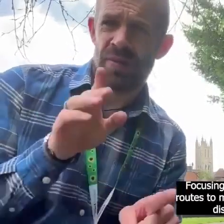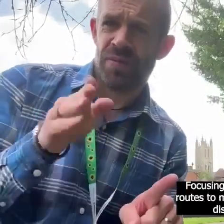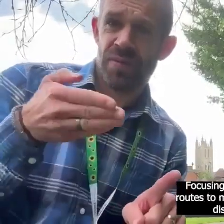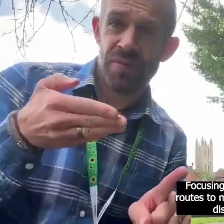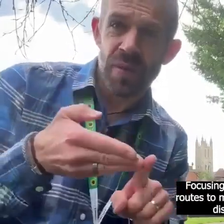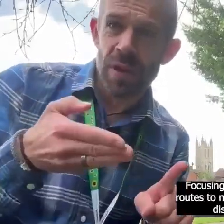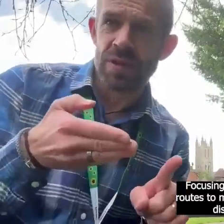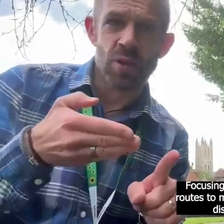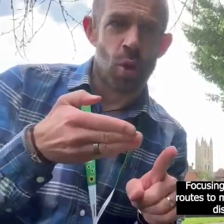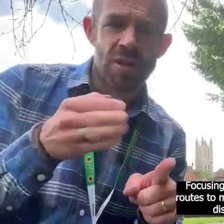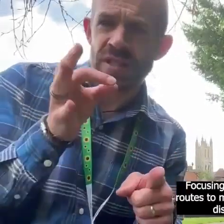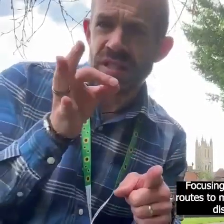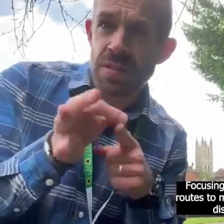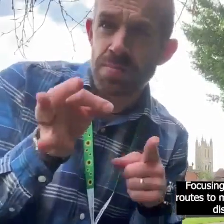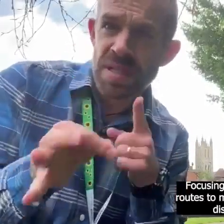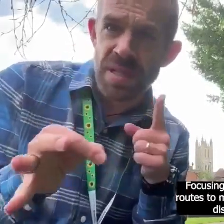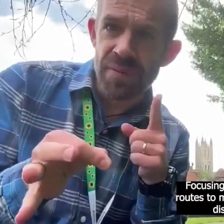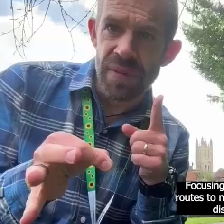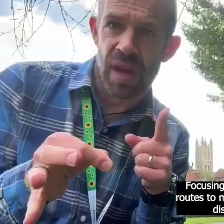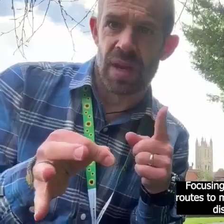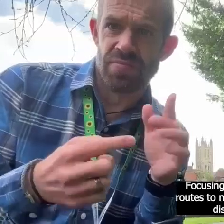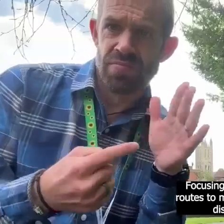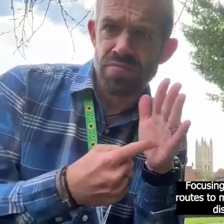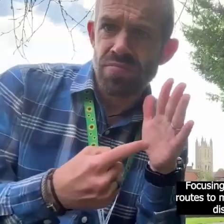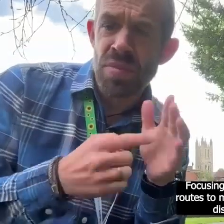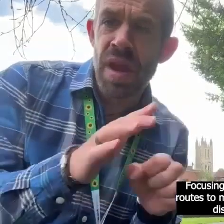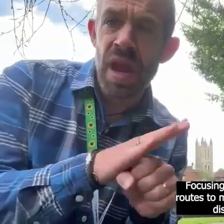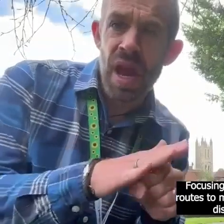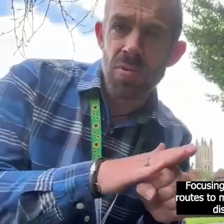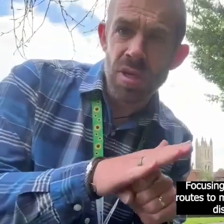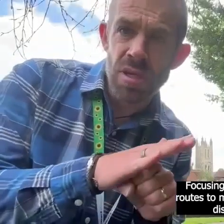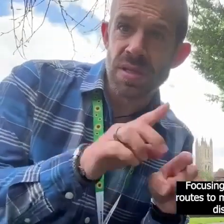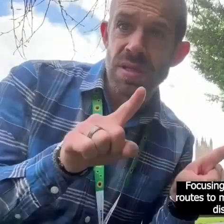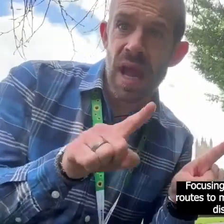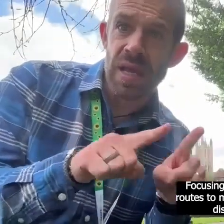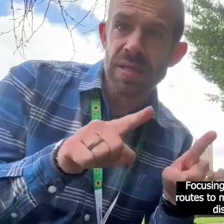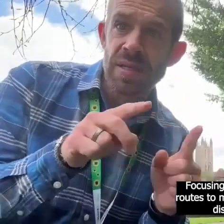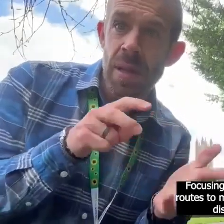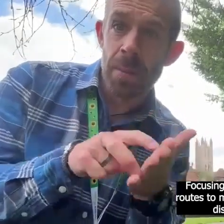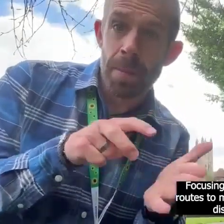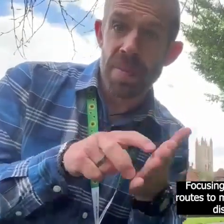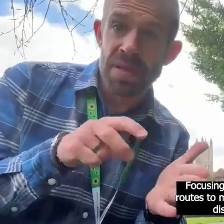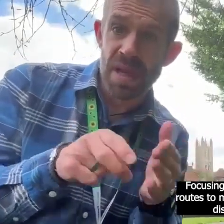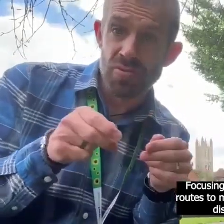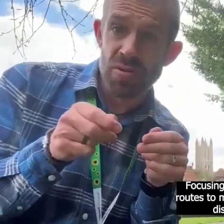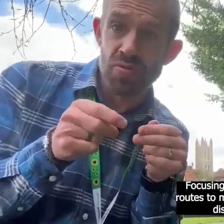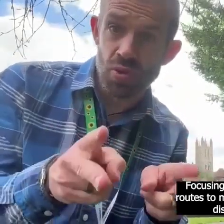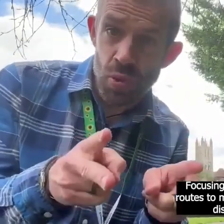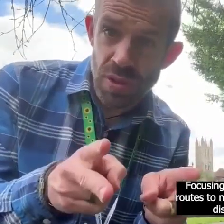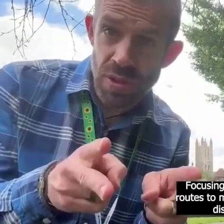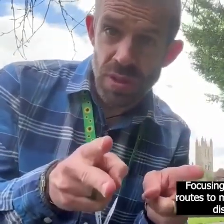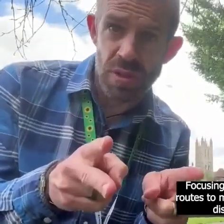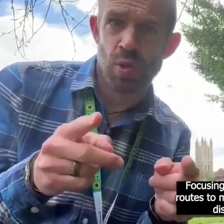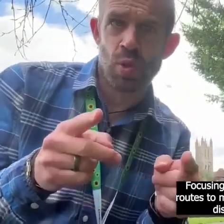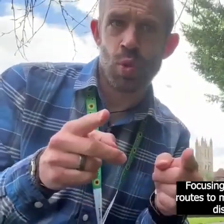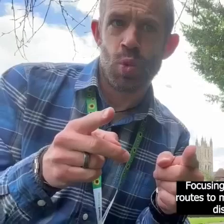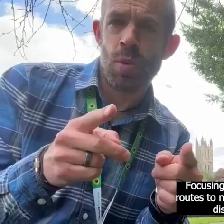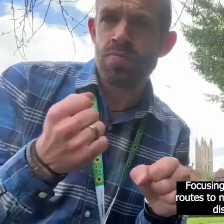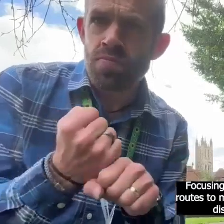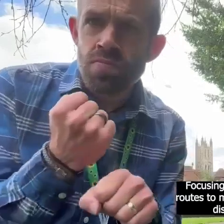Focusing on important areas and pedestrian routes, to make changes and improvements so disabled people can view those areas.